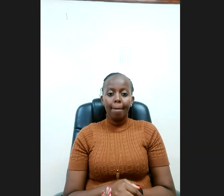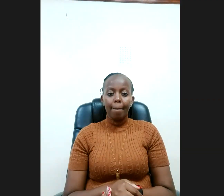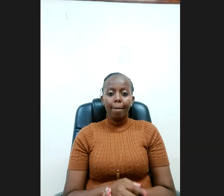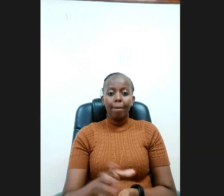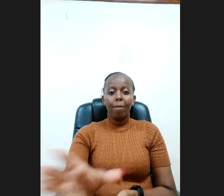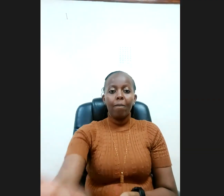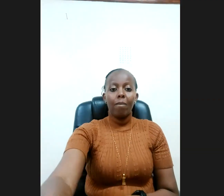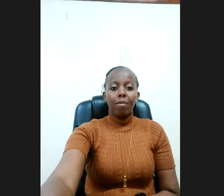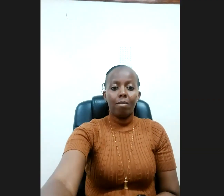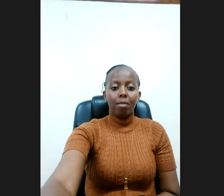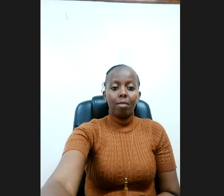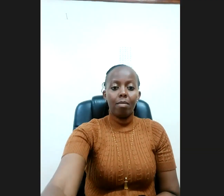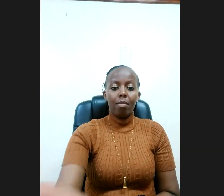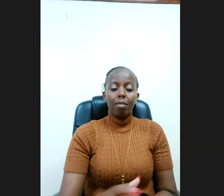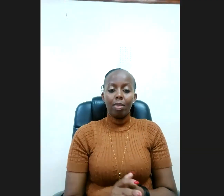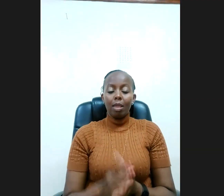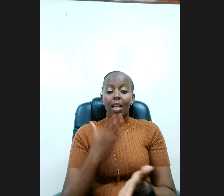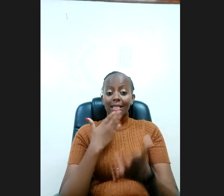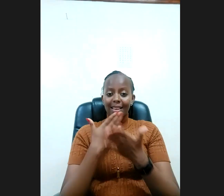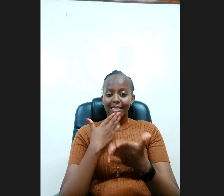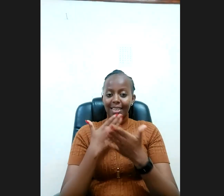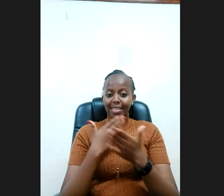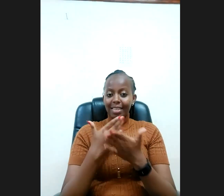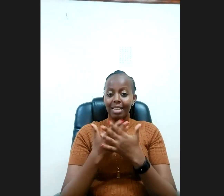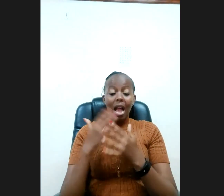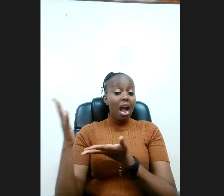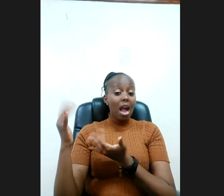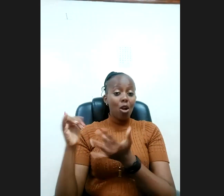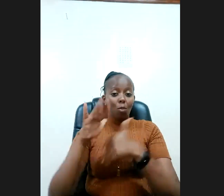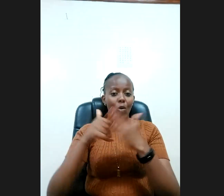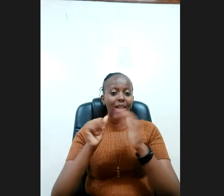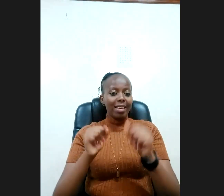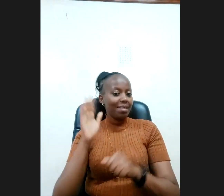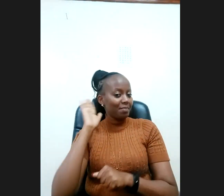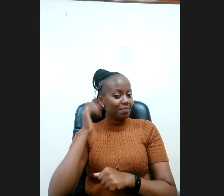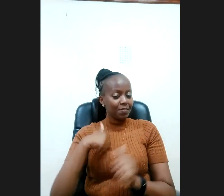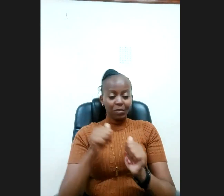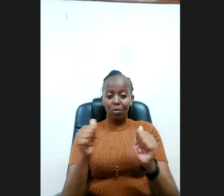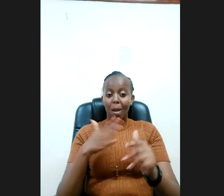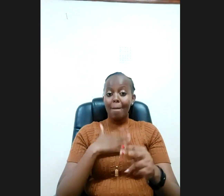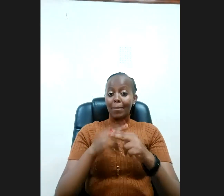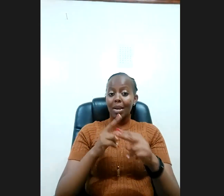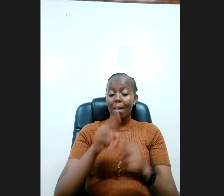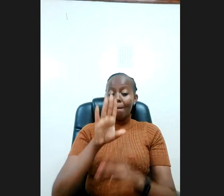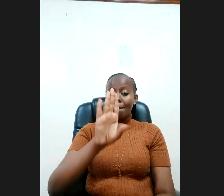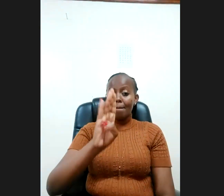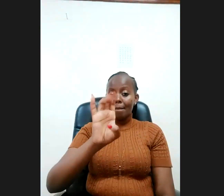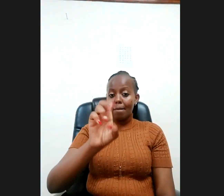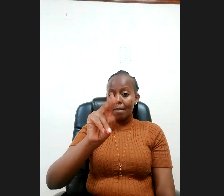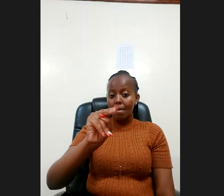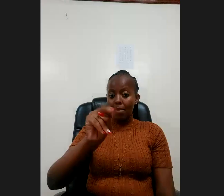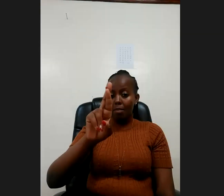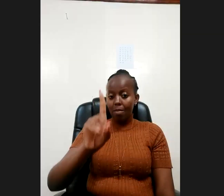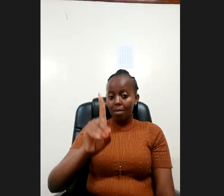Thanks, Sheila. I hope I'm audible enough. My name is Bernard Chira. I'm the director at